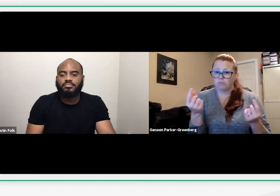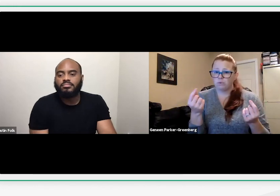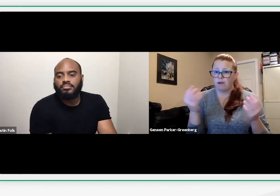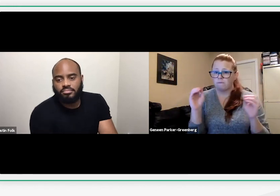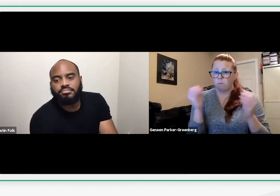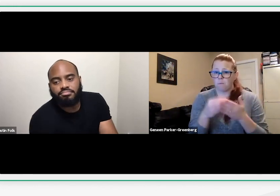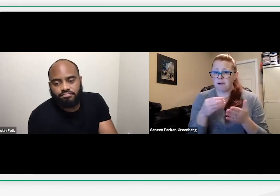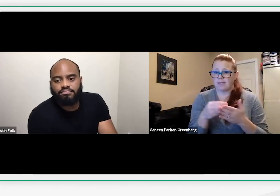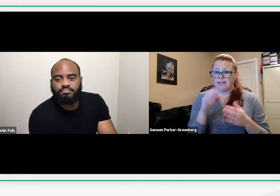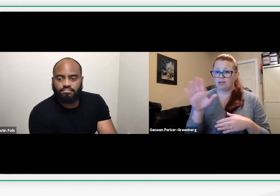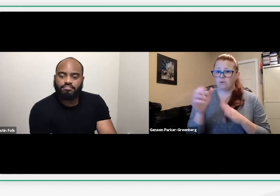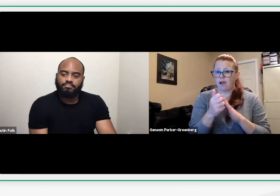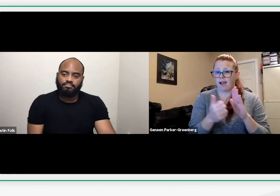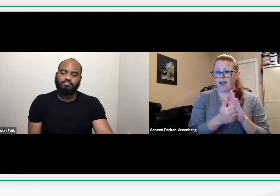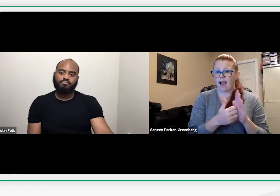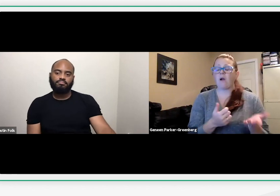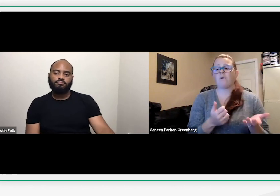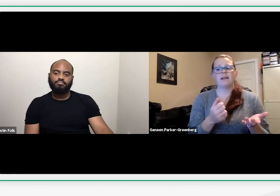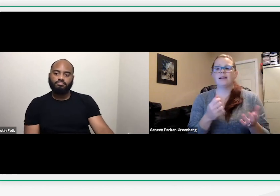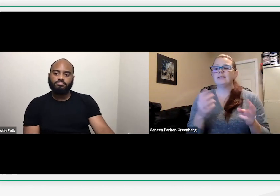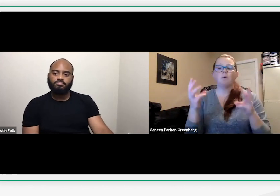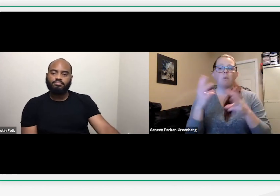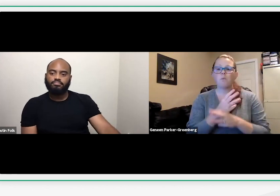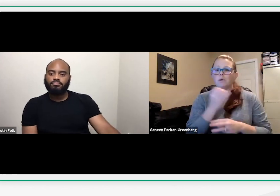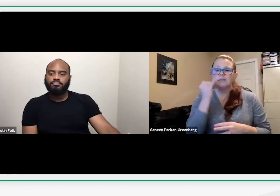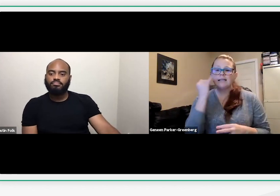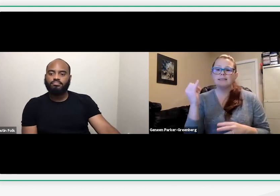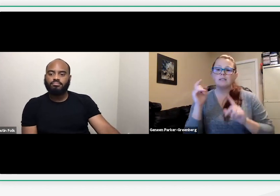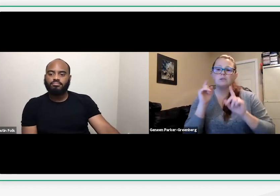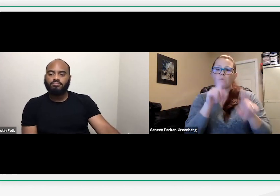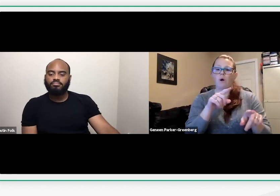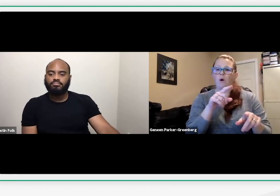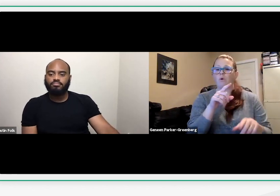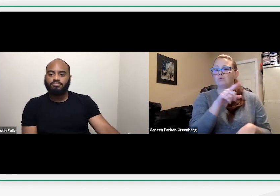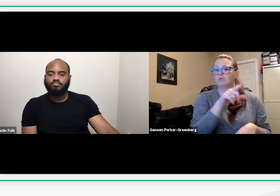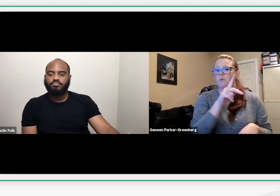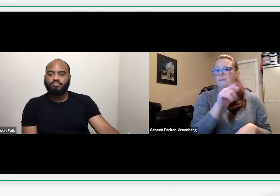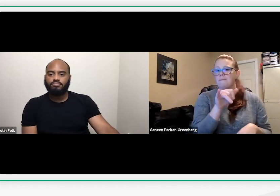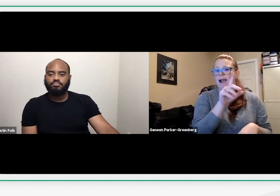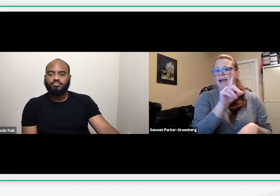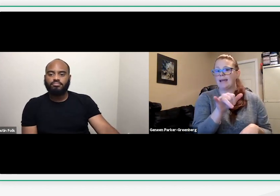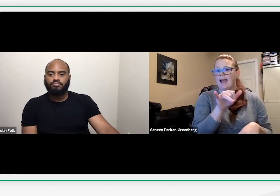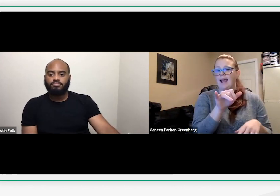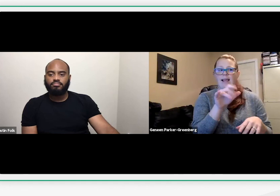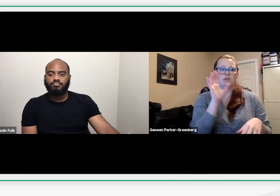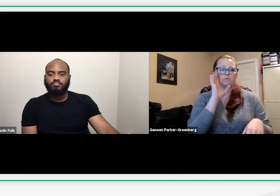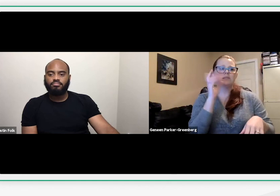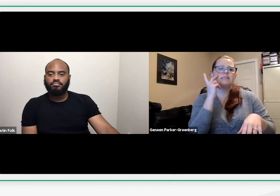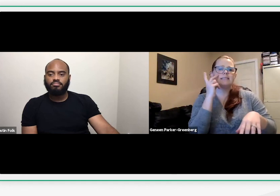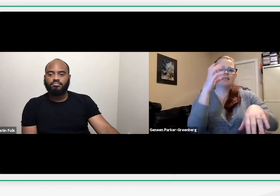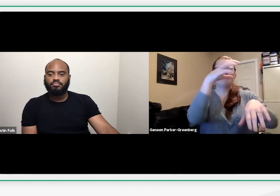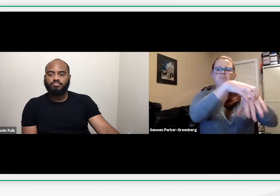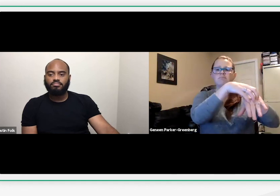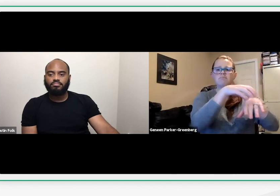used. Let's say you're stuck and you have no money and you're 2 weeks away from getting your next paycheck. The